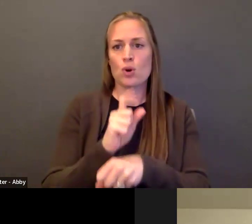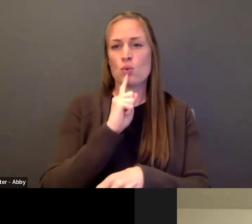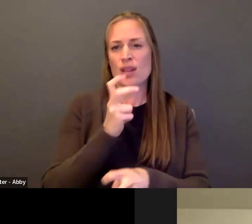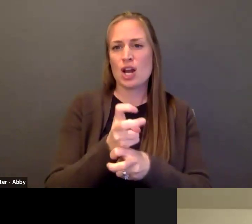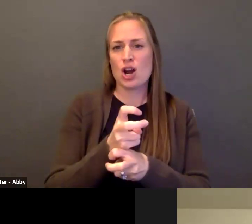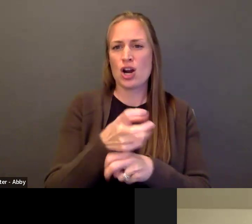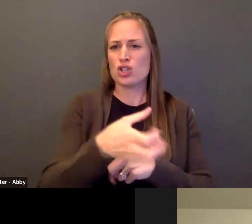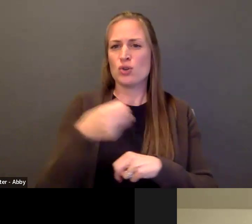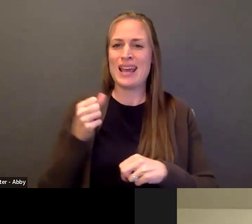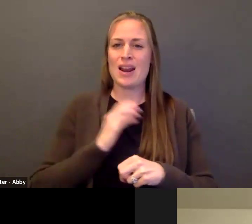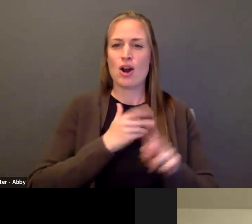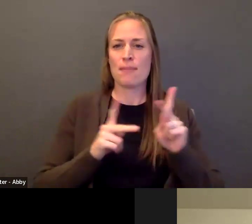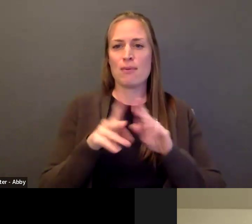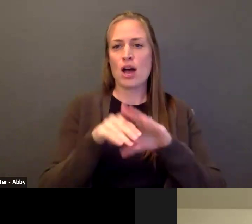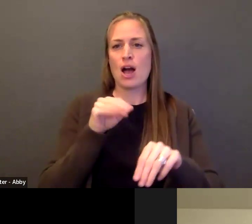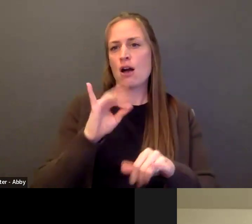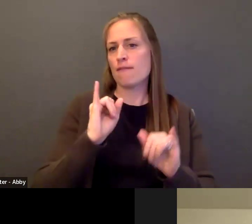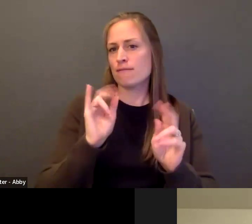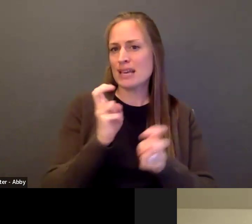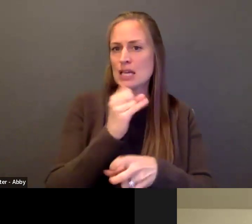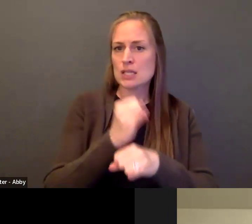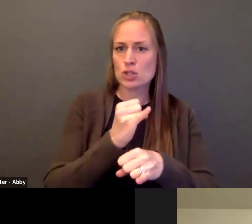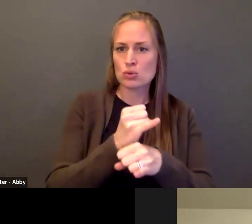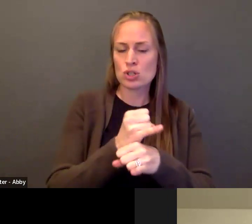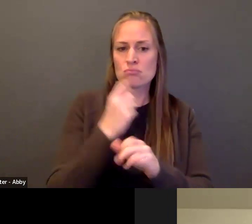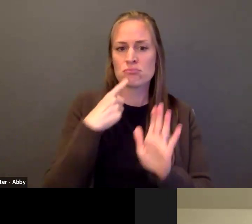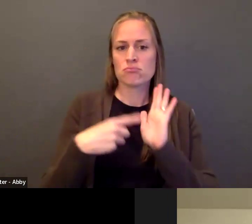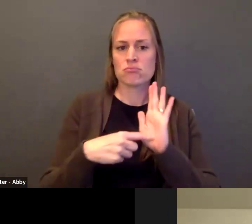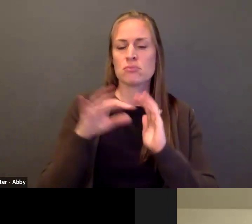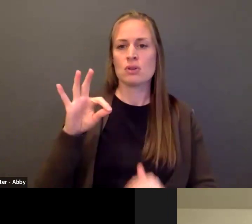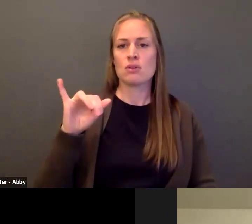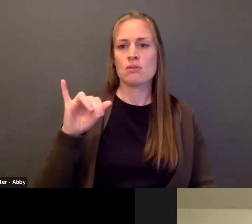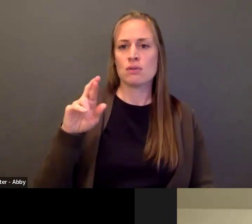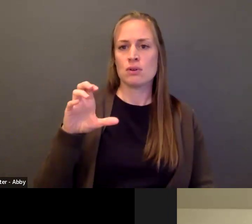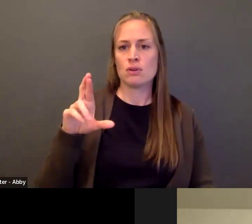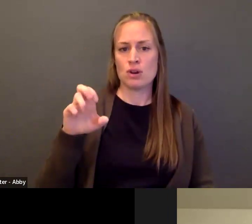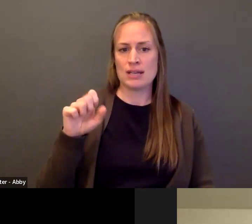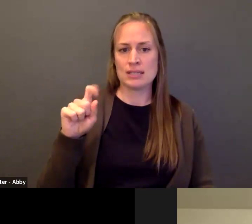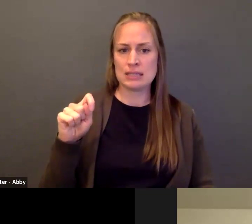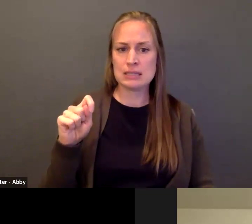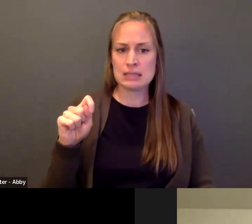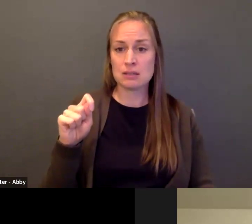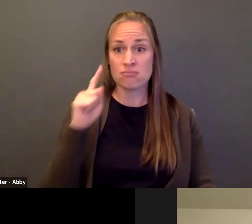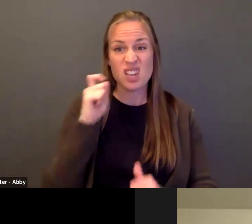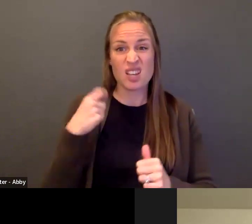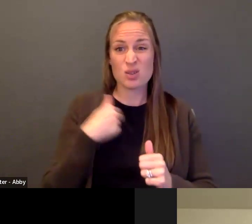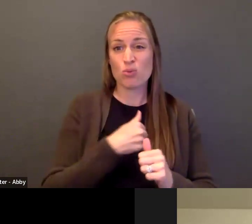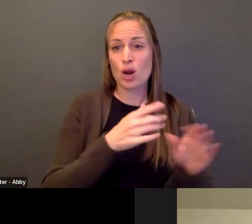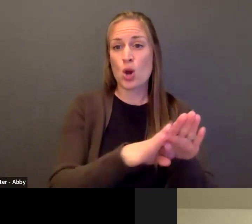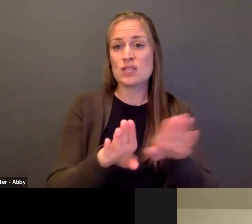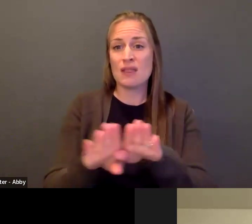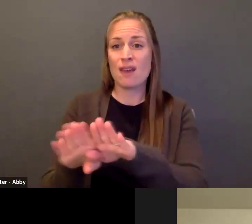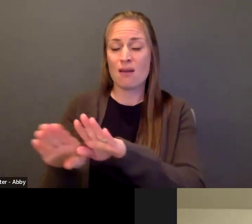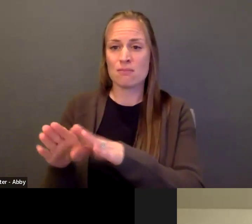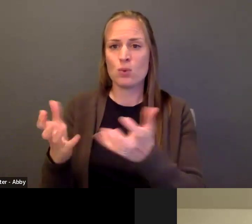put my son in an institution. He ended up at CRIS because there was no one else to go, and I had finally help to get him in there because we're closing them. But what happens